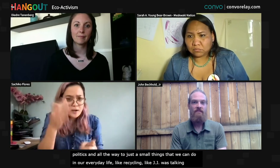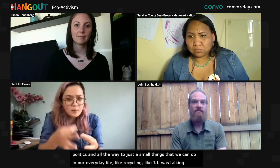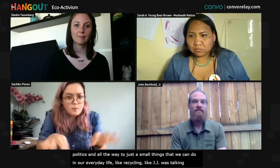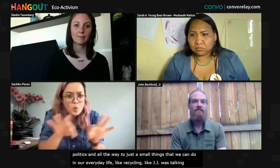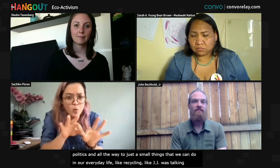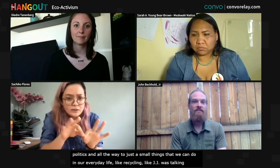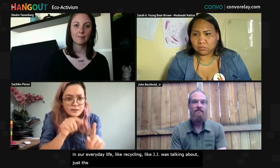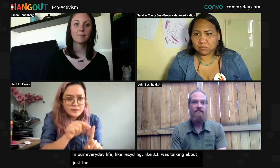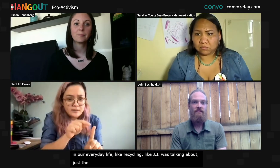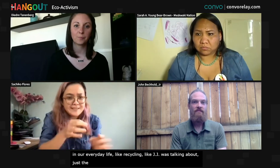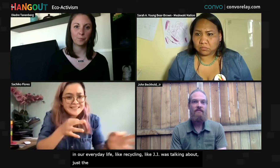super important